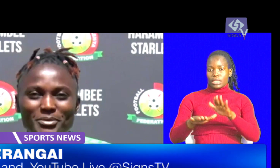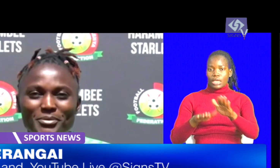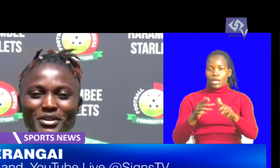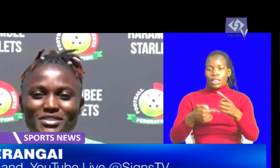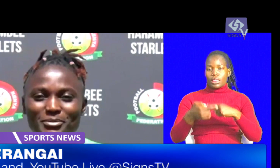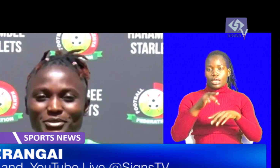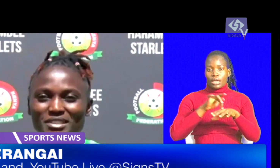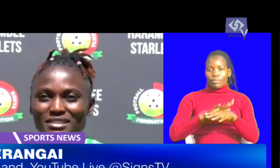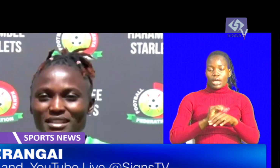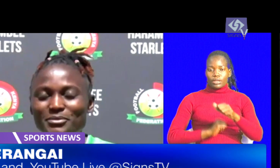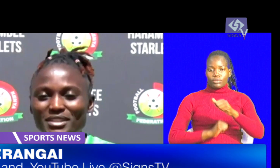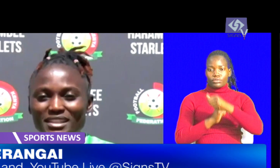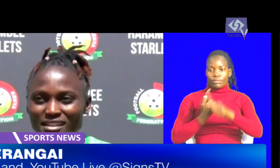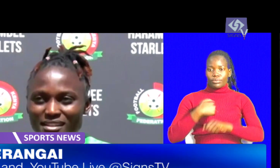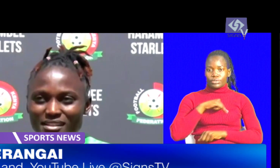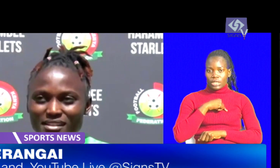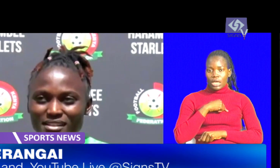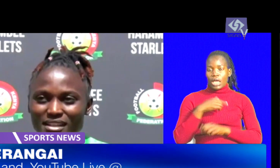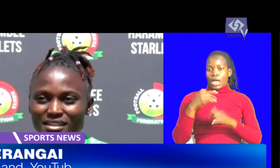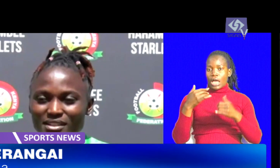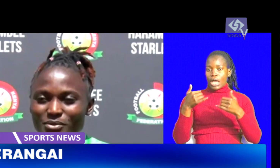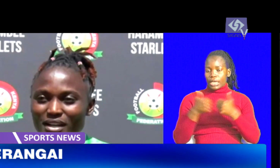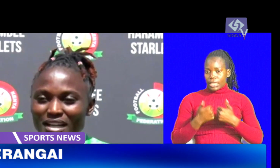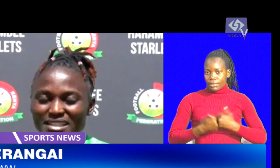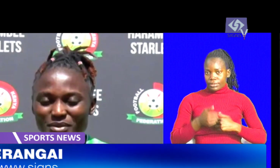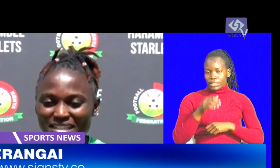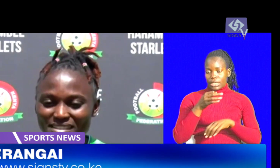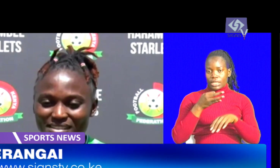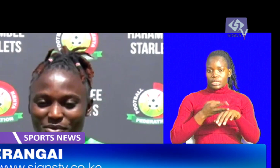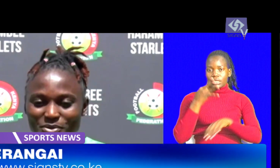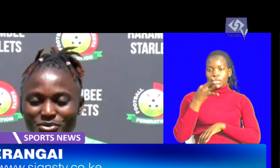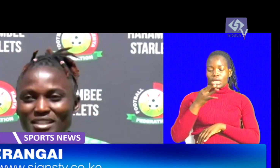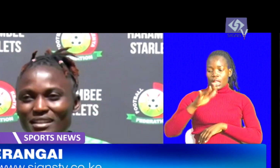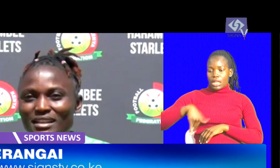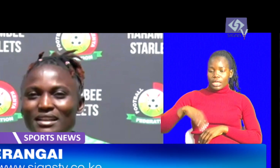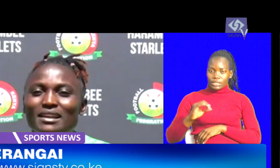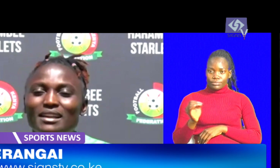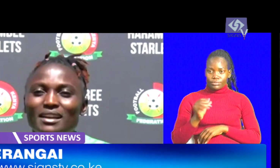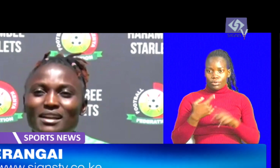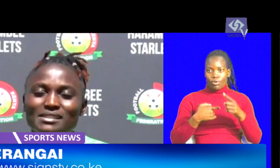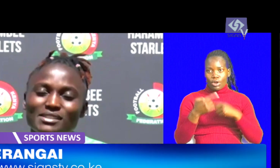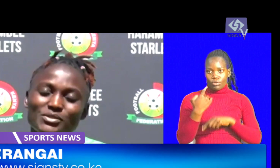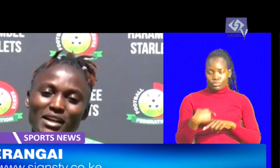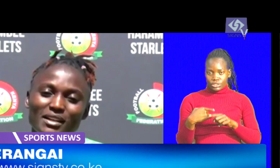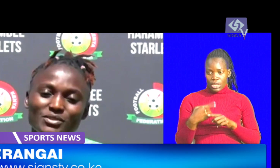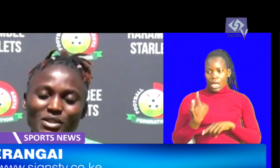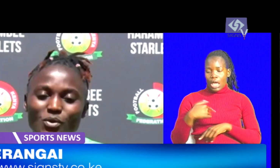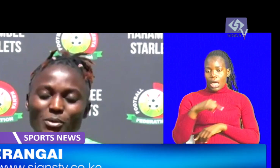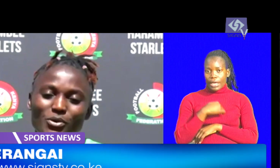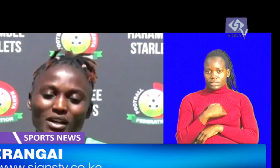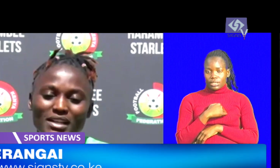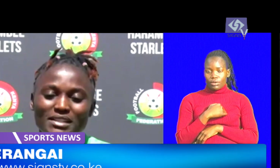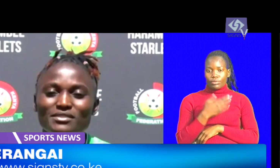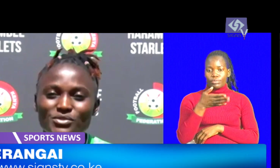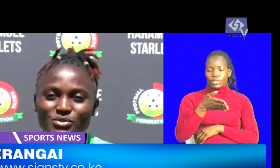Wakoje mapema watu support, game ni 3. Haitakuwa late, wakuje si tutakuwa hapa kwa